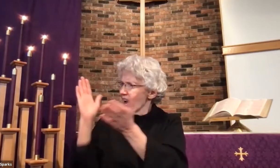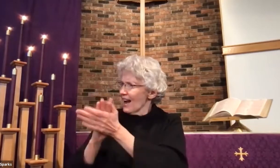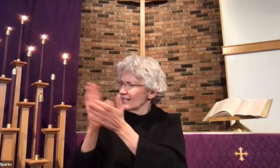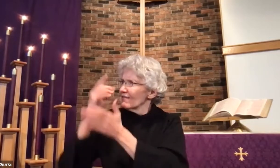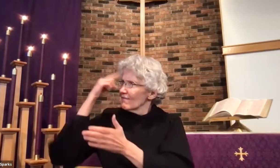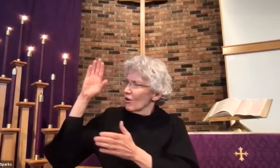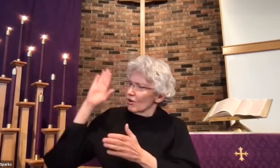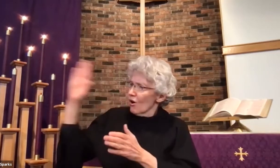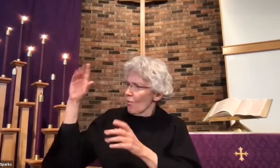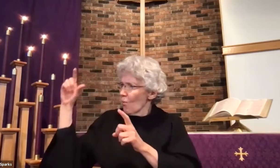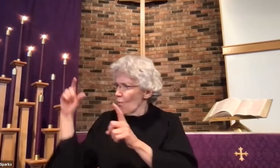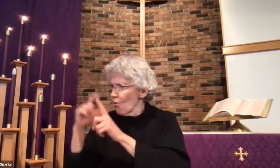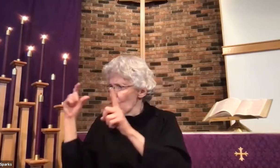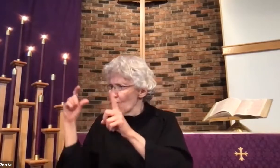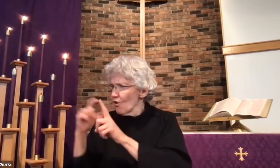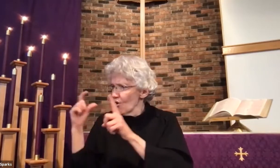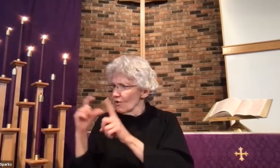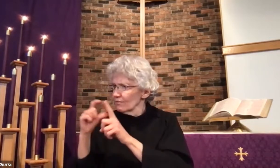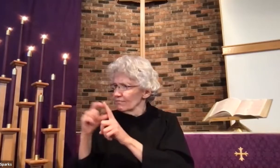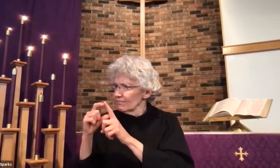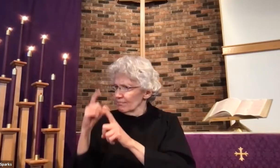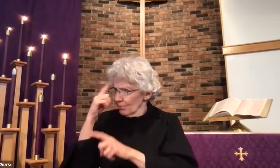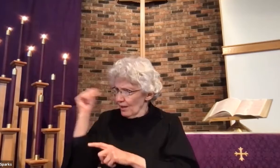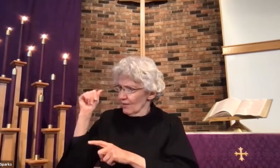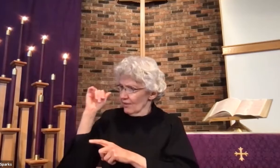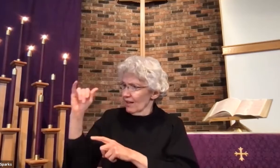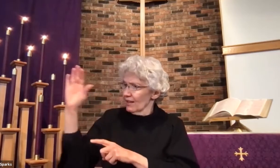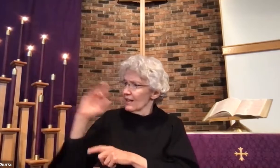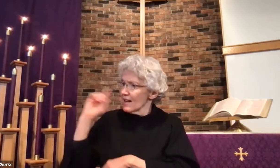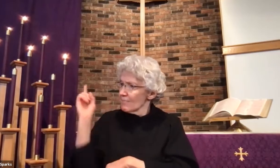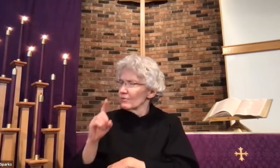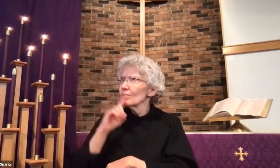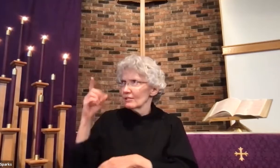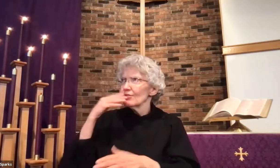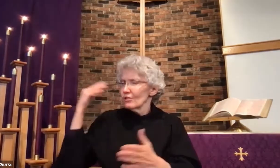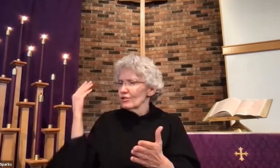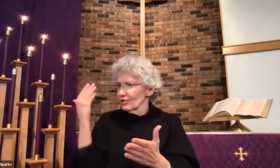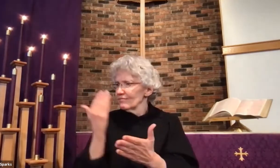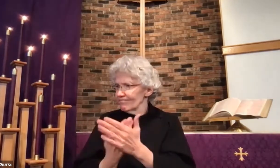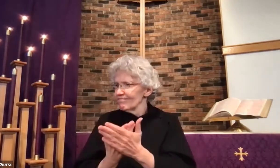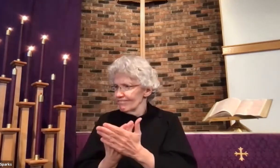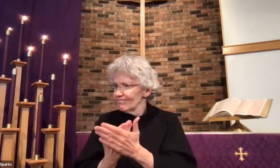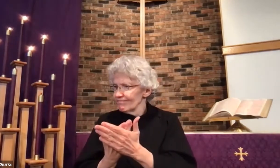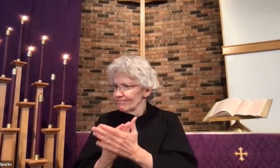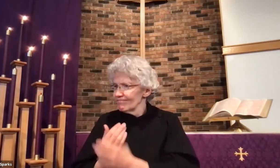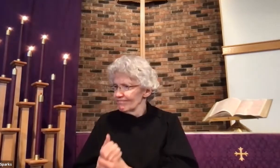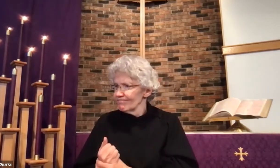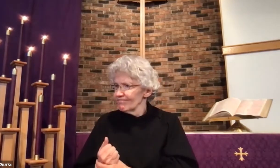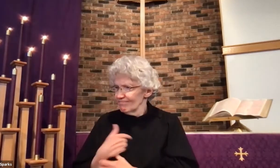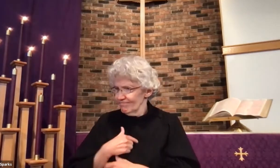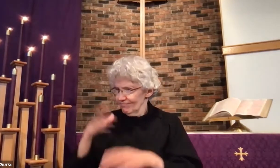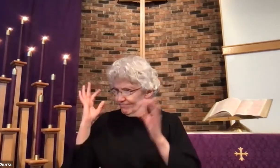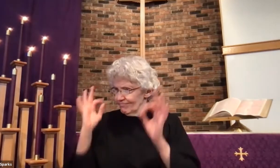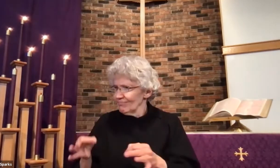laws. Let my voice sing about your word because all your commands